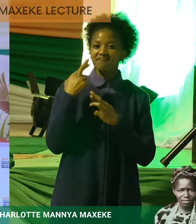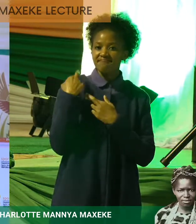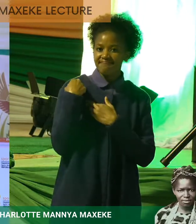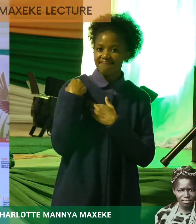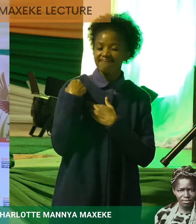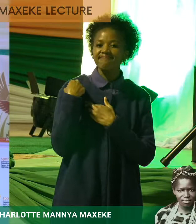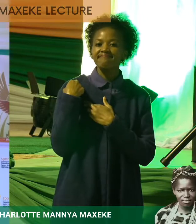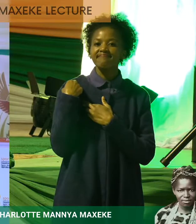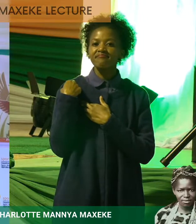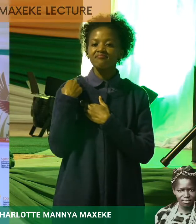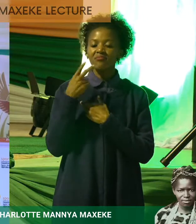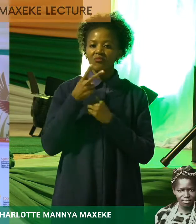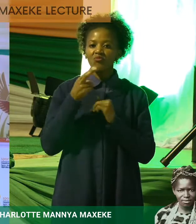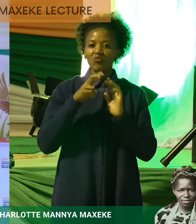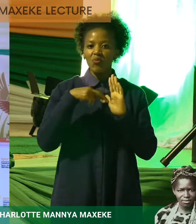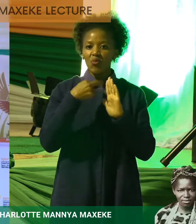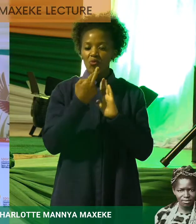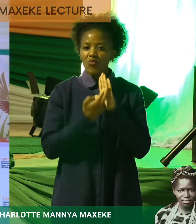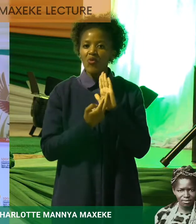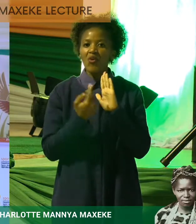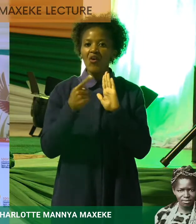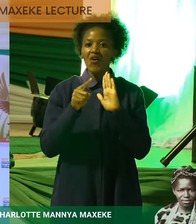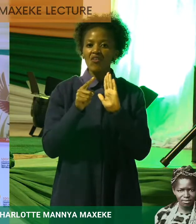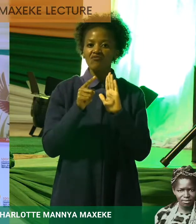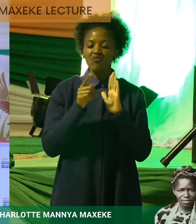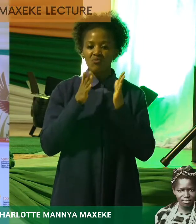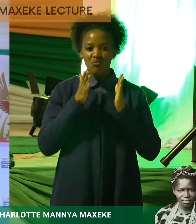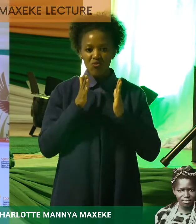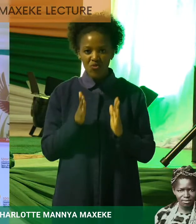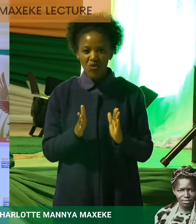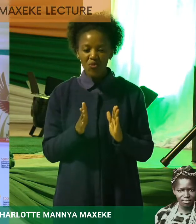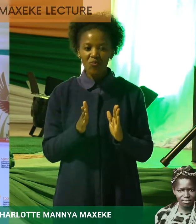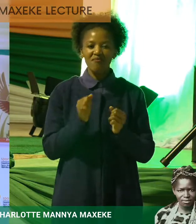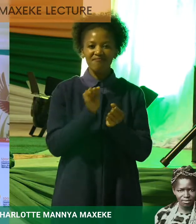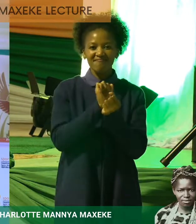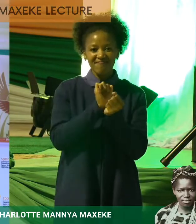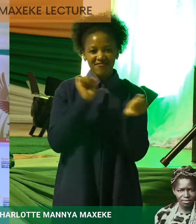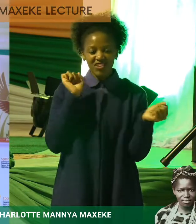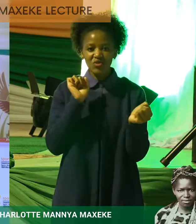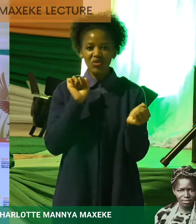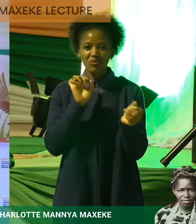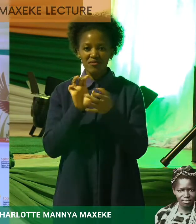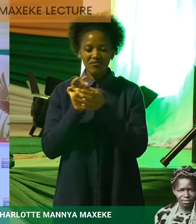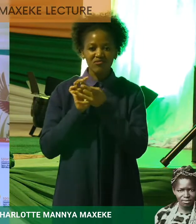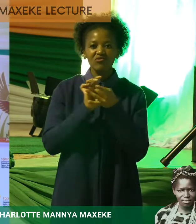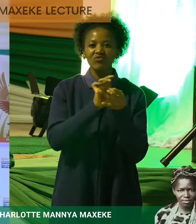significant role of in humanity, freedom, reconciliation, and nation building,